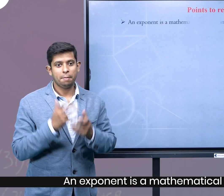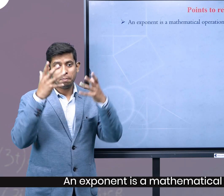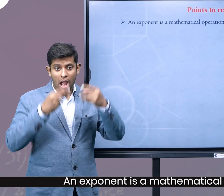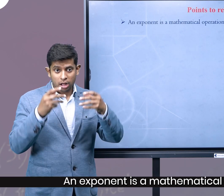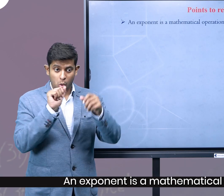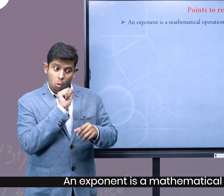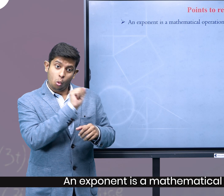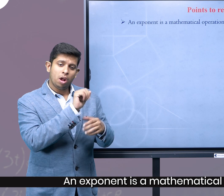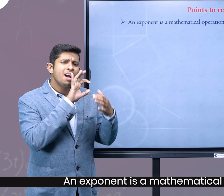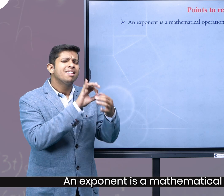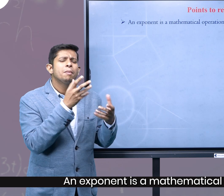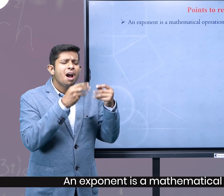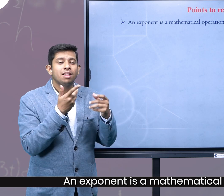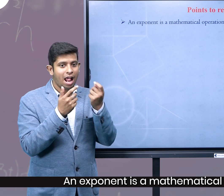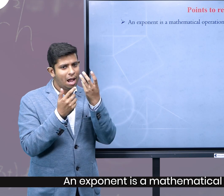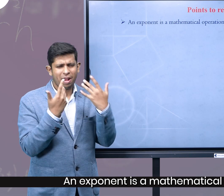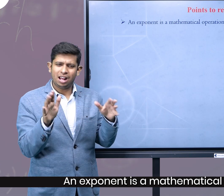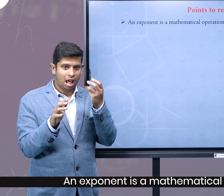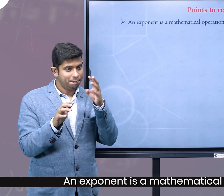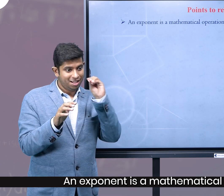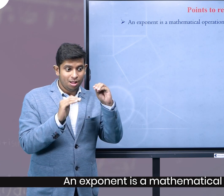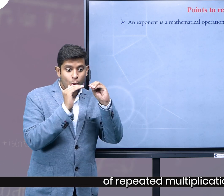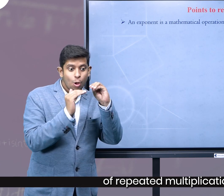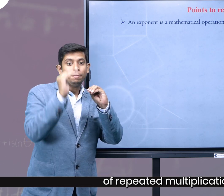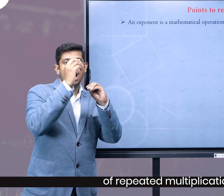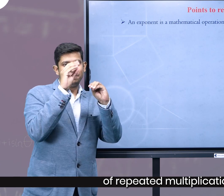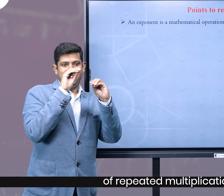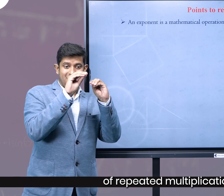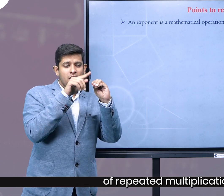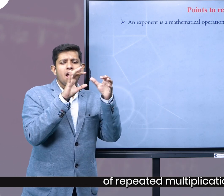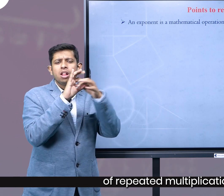An exponent is a mathematical operation of repeated multiplication.